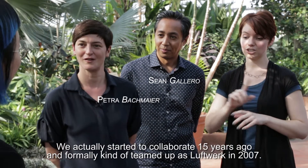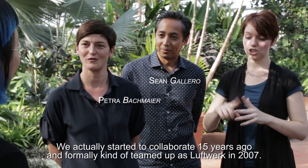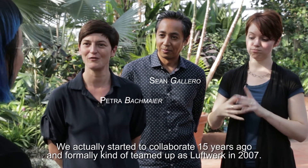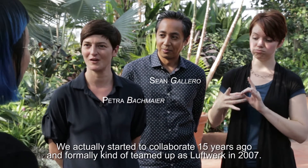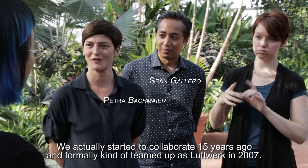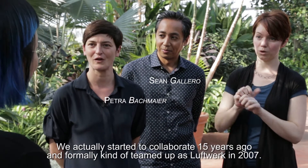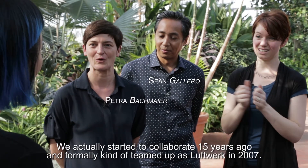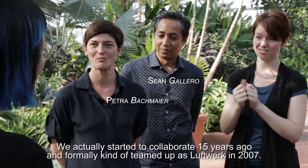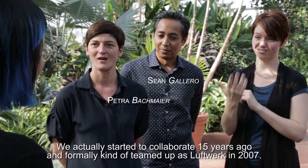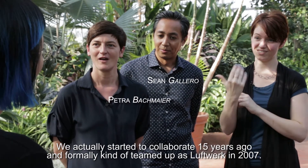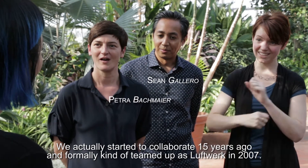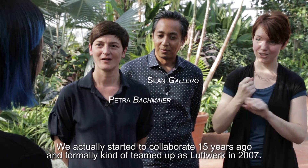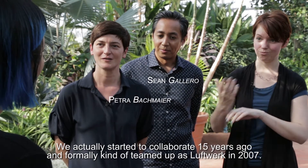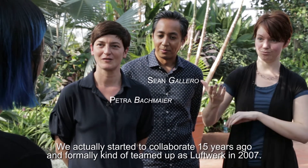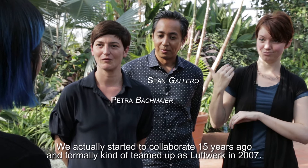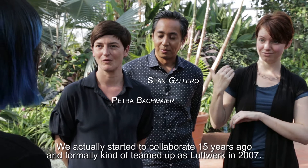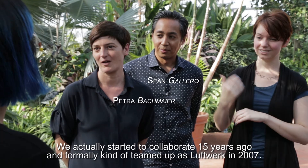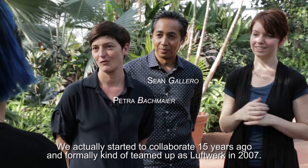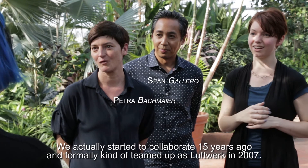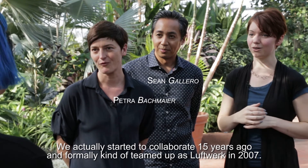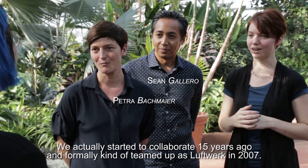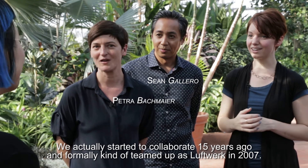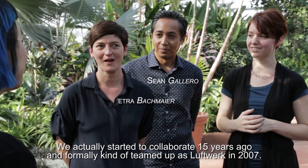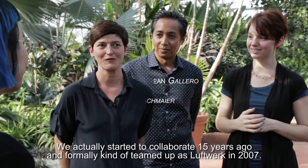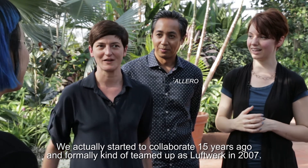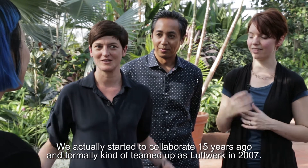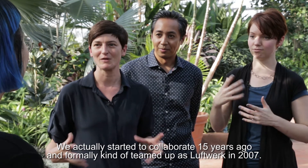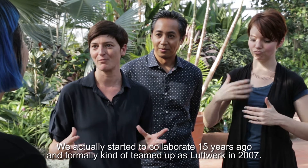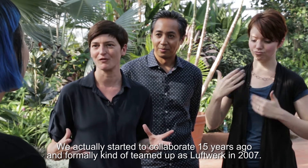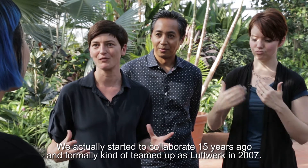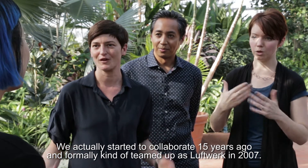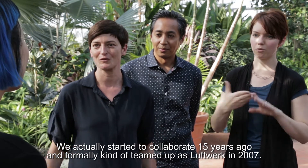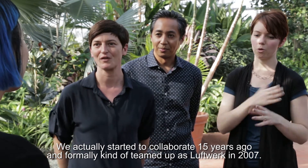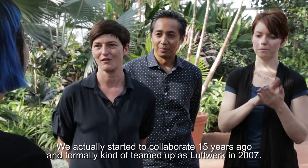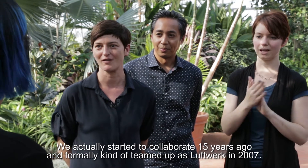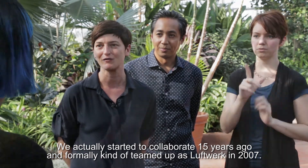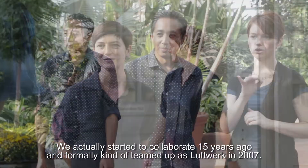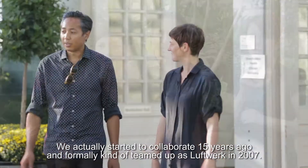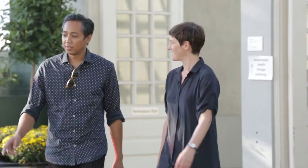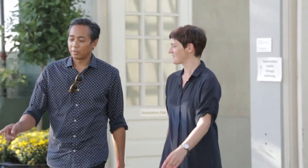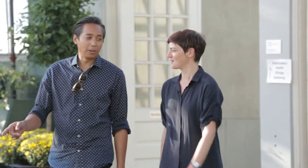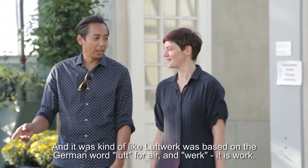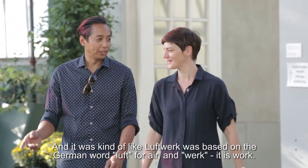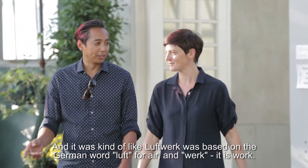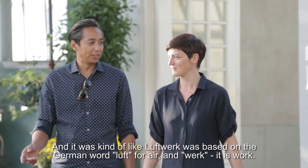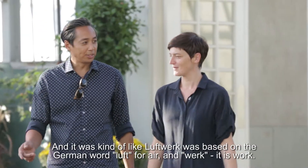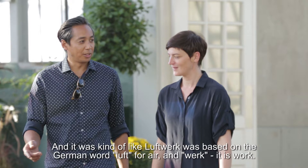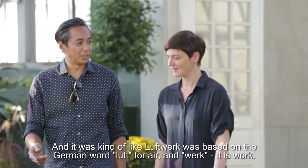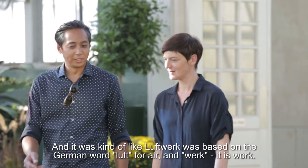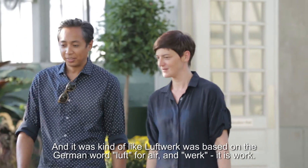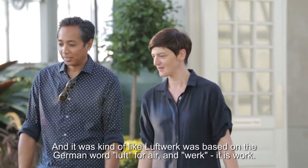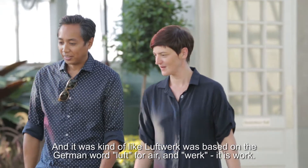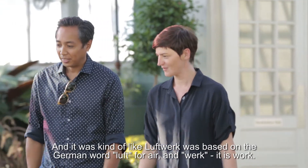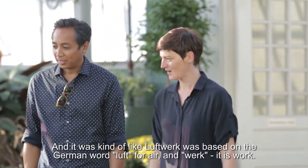collaborate 15 years ago and formally kind of like teamed up as Luftwerk in 2007. And it was kind of